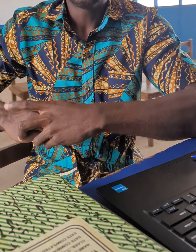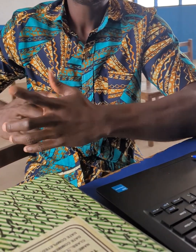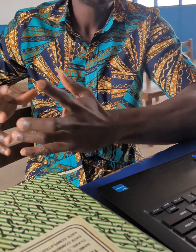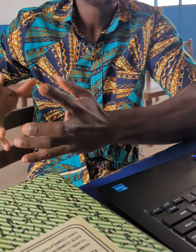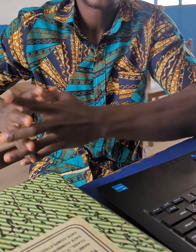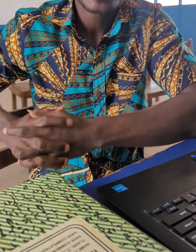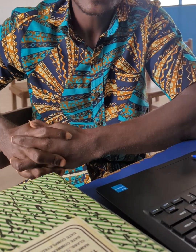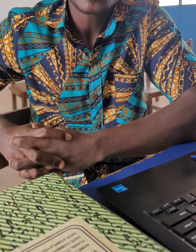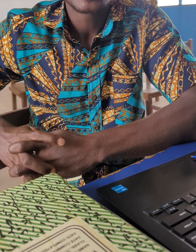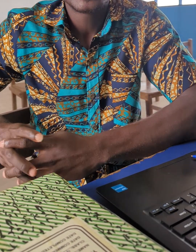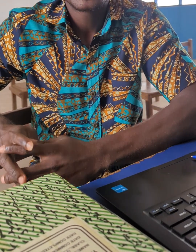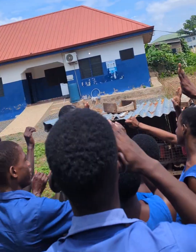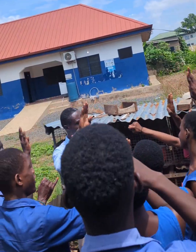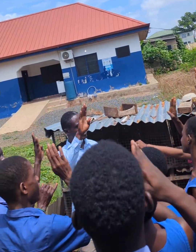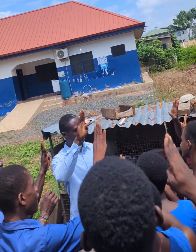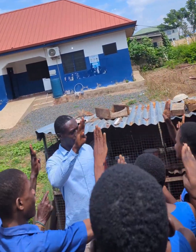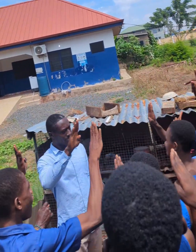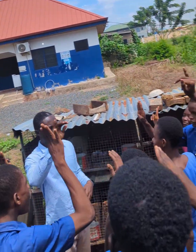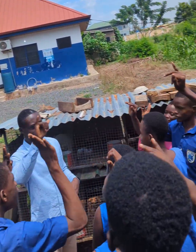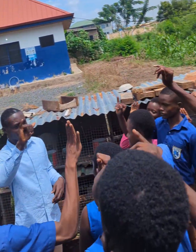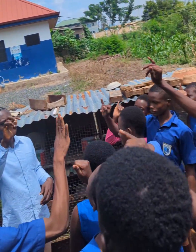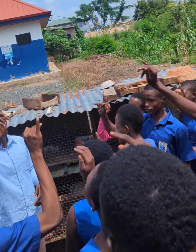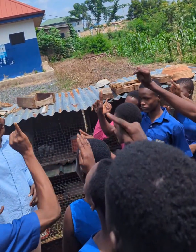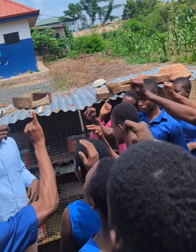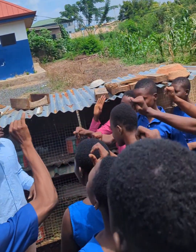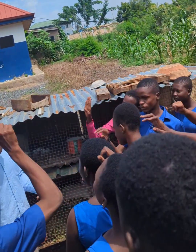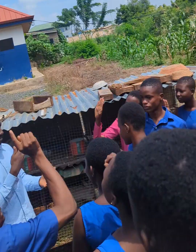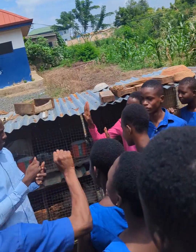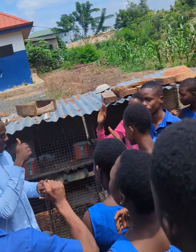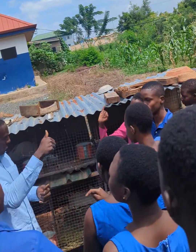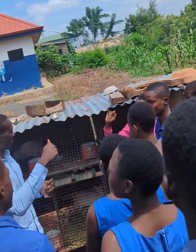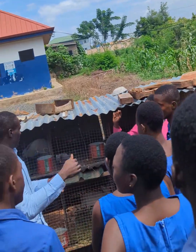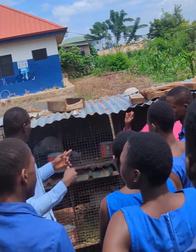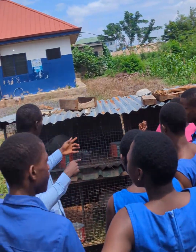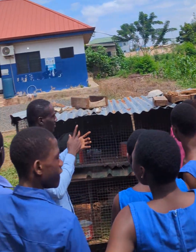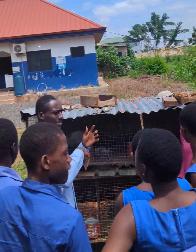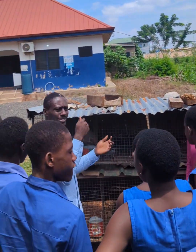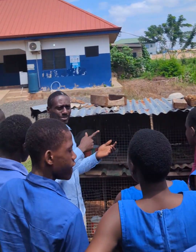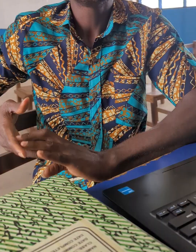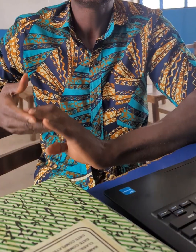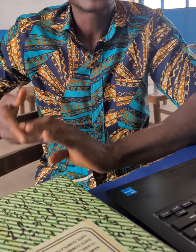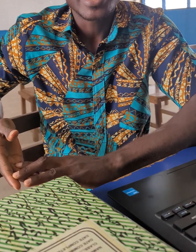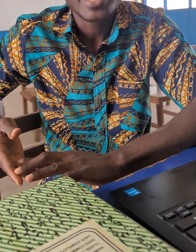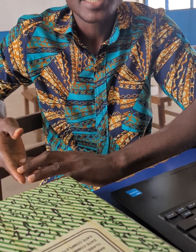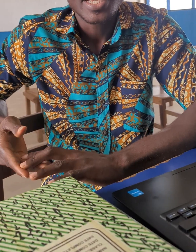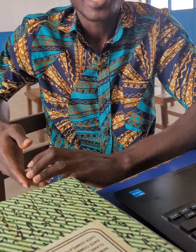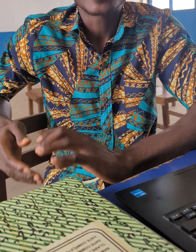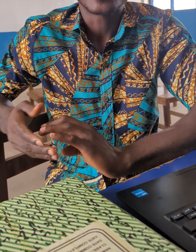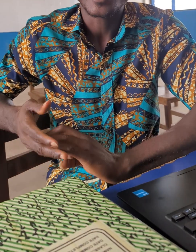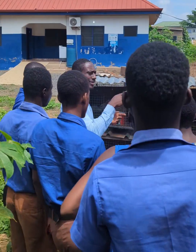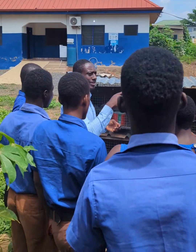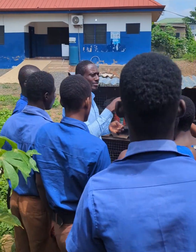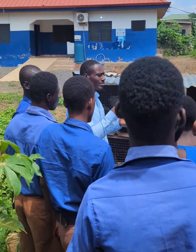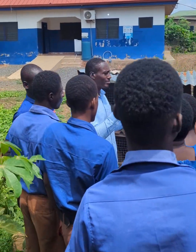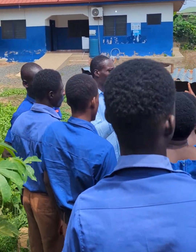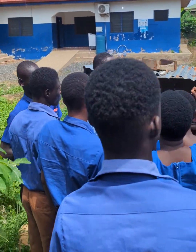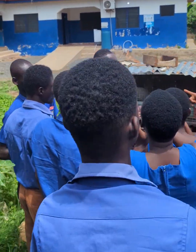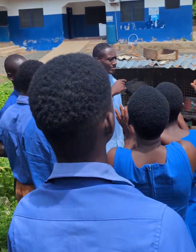Most people think that teaching deaf learners requires a special degree, but what it really takes is the heart,